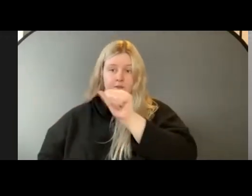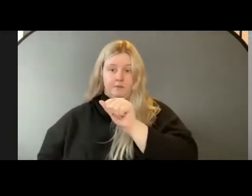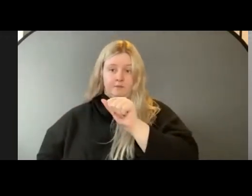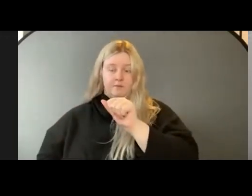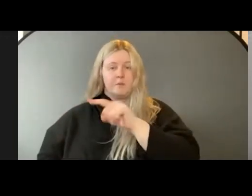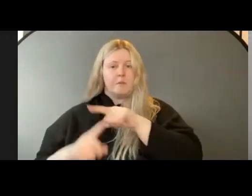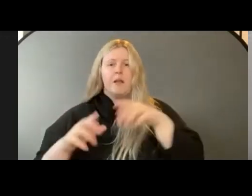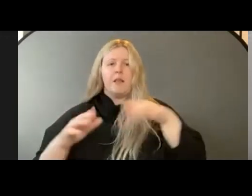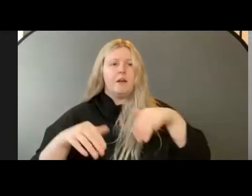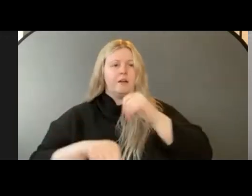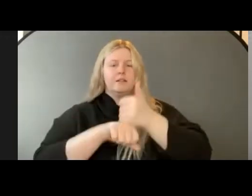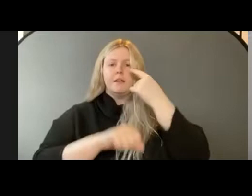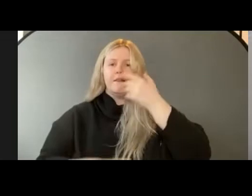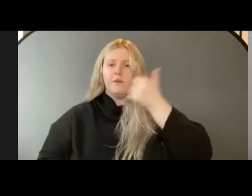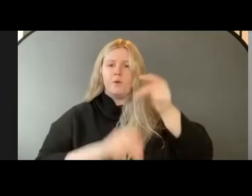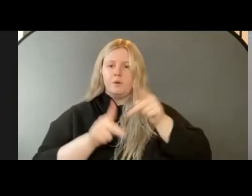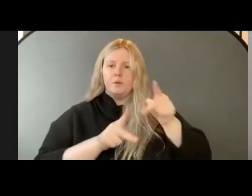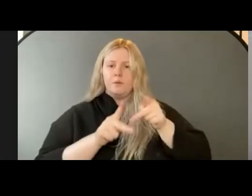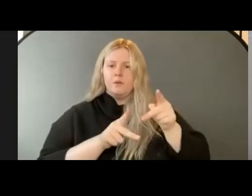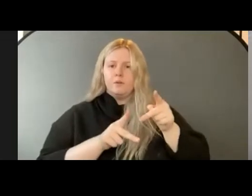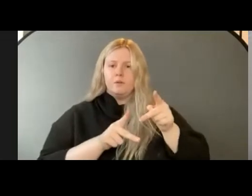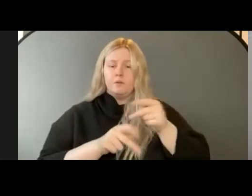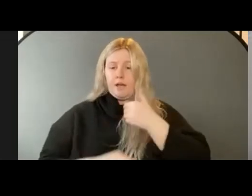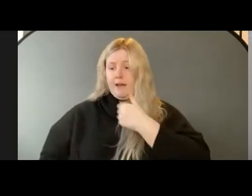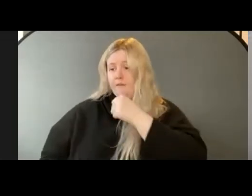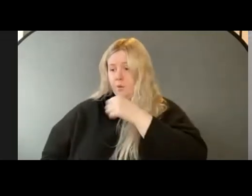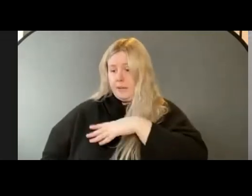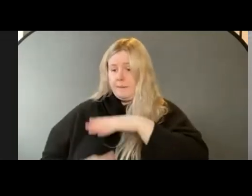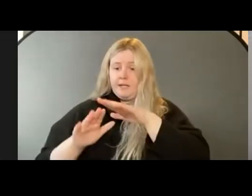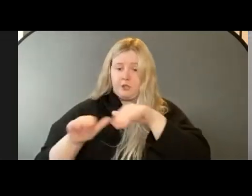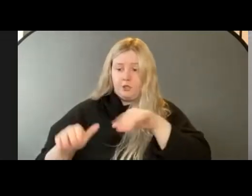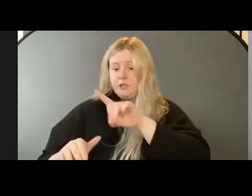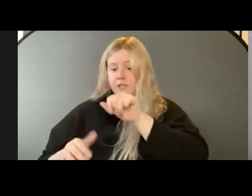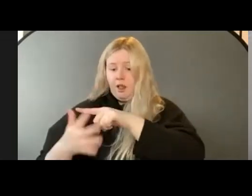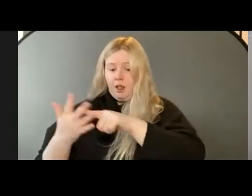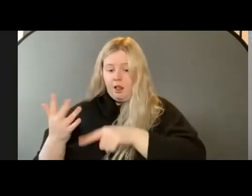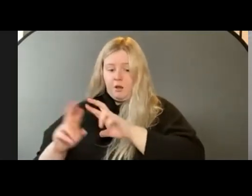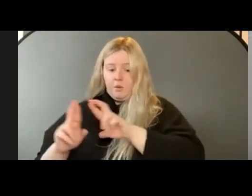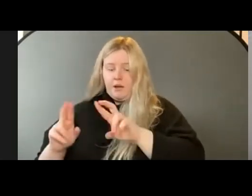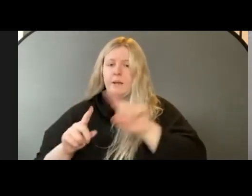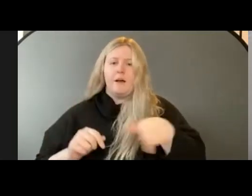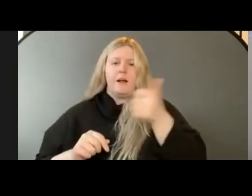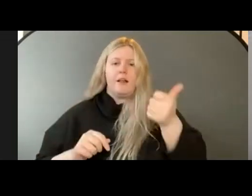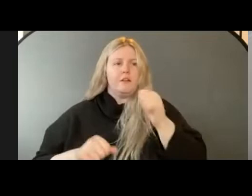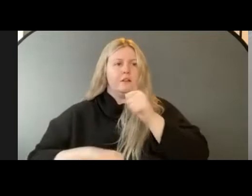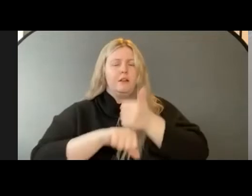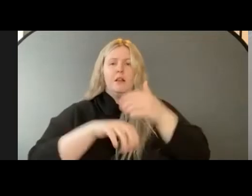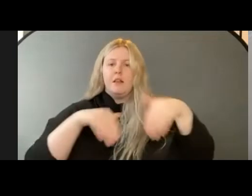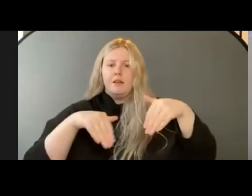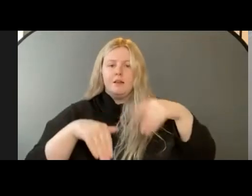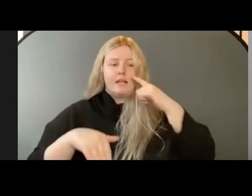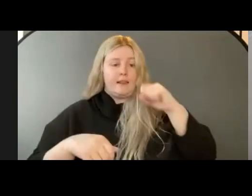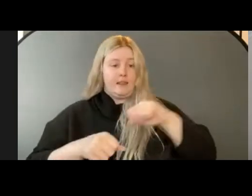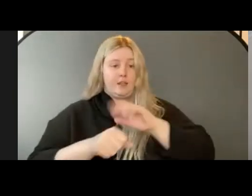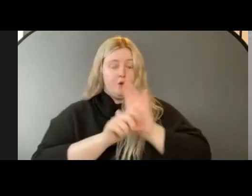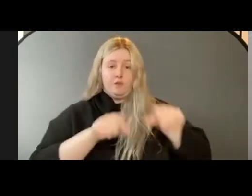have a convention on the rights of older persons like there are for women, children, and persons with disabilities. And I think the pandemic in the last 2 years has shown us that we